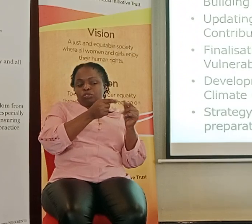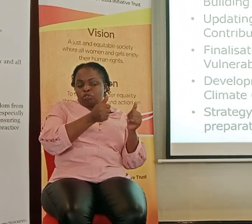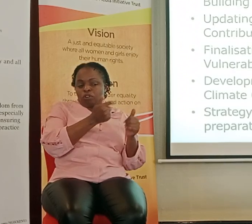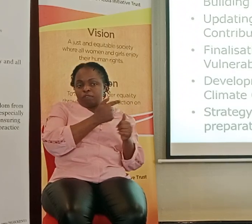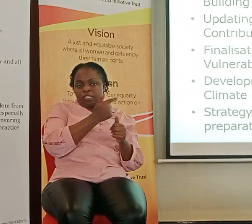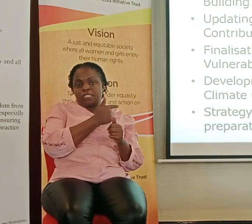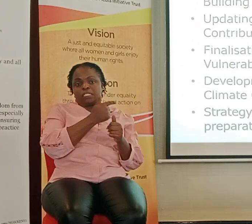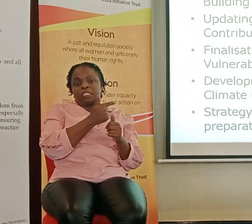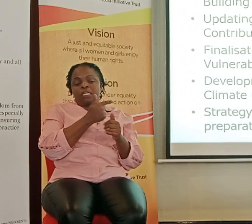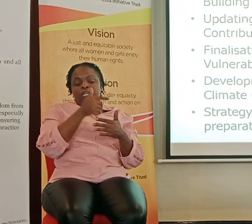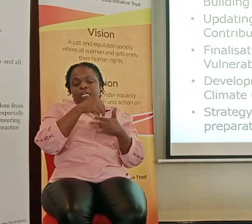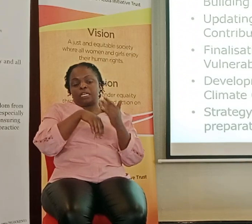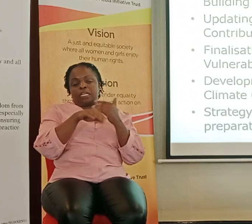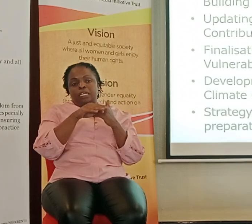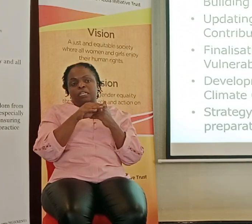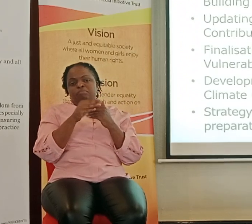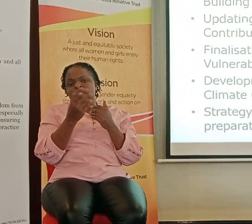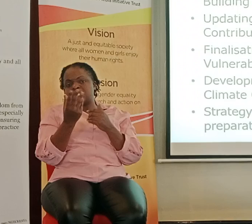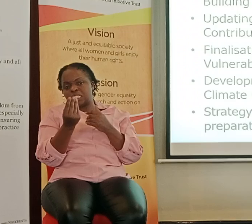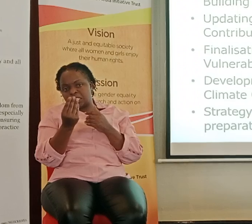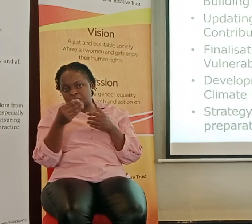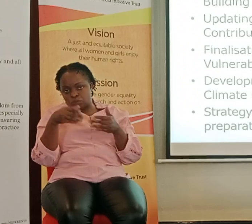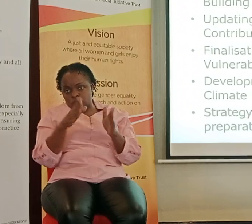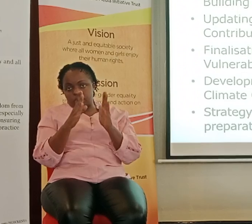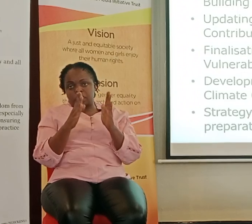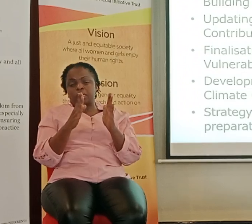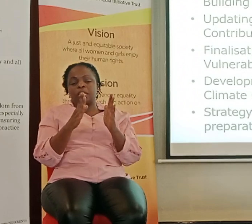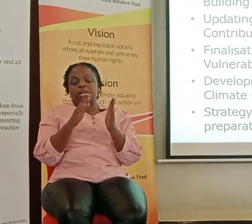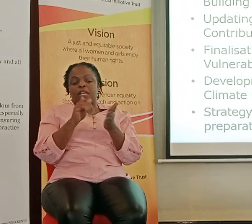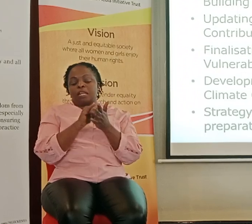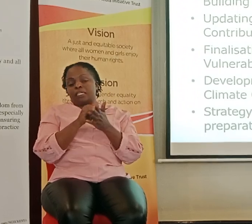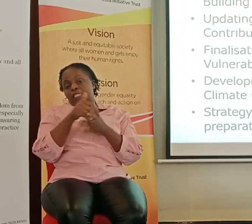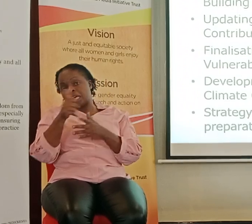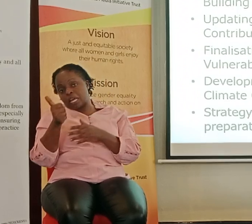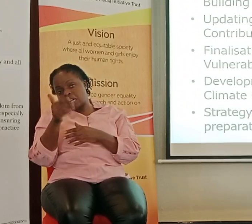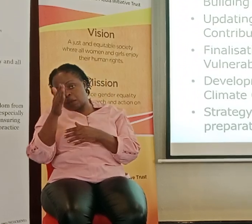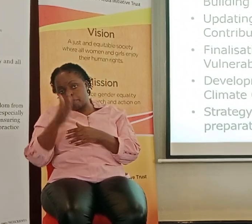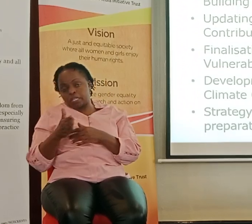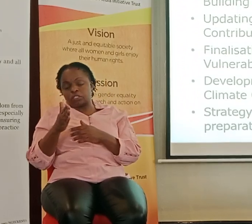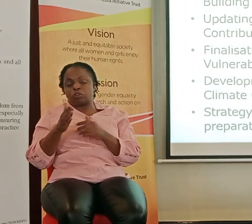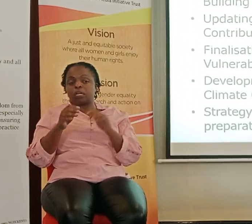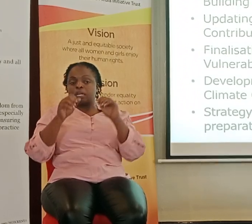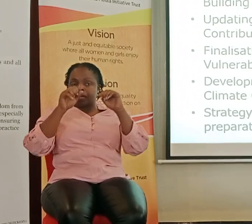information in very palatable ways that anybody can,